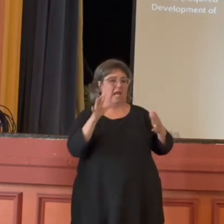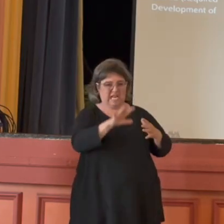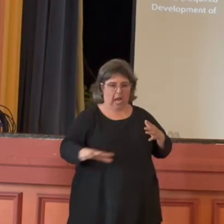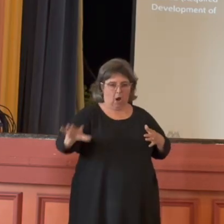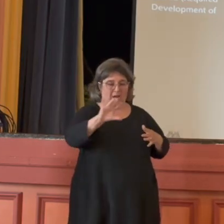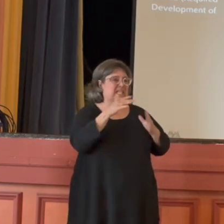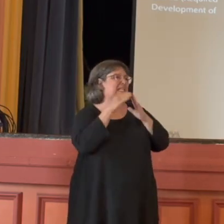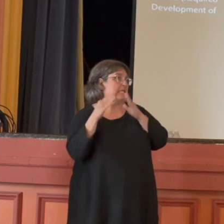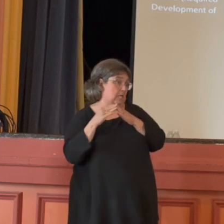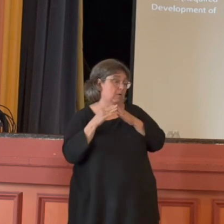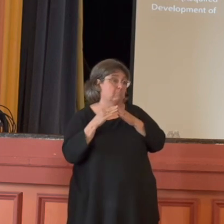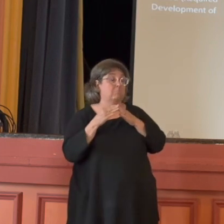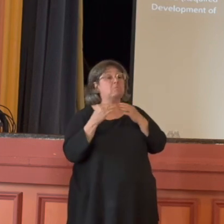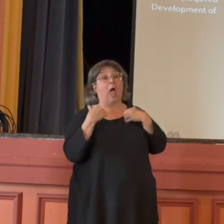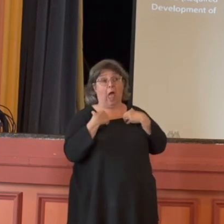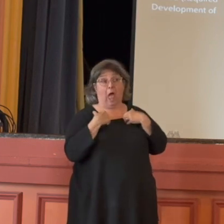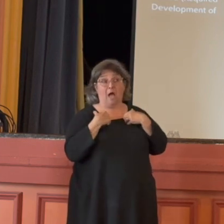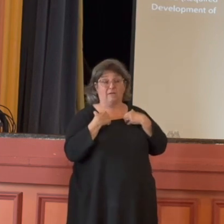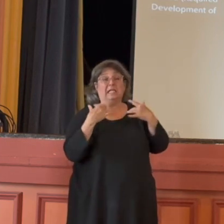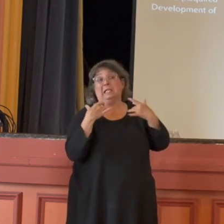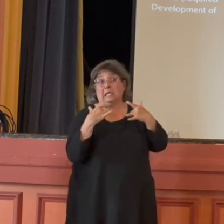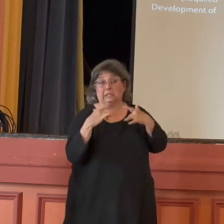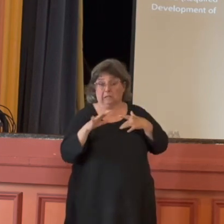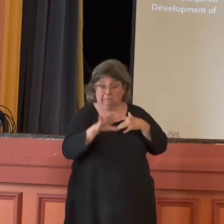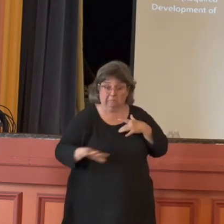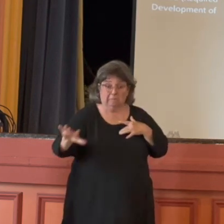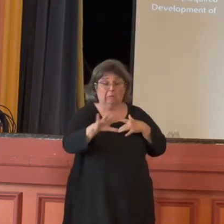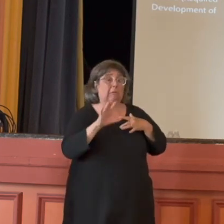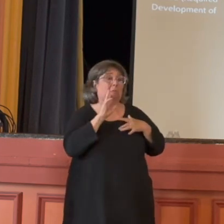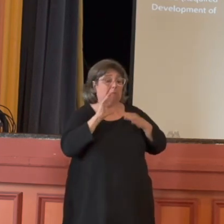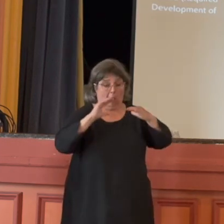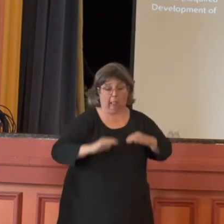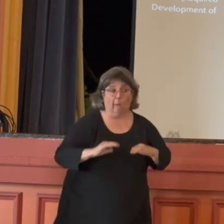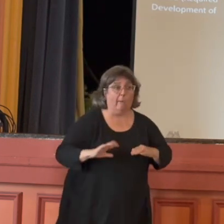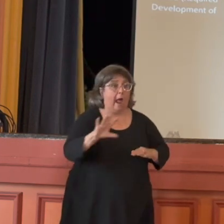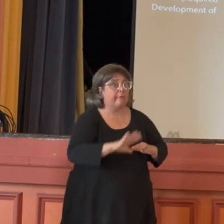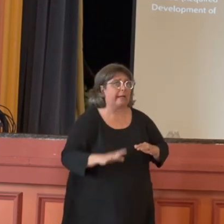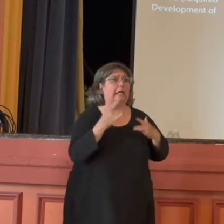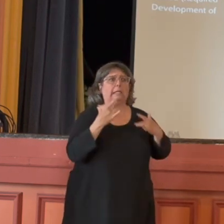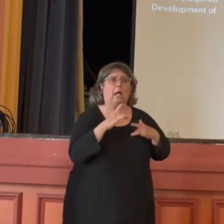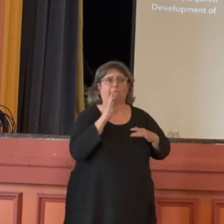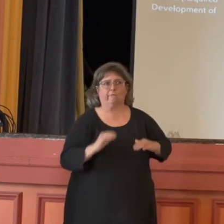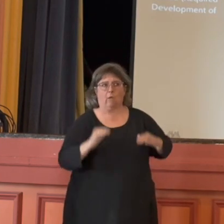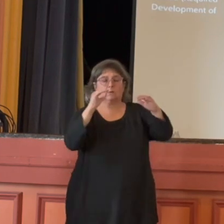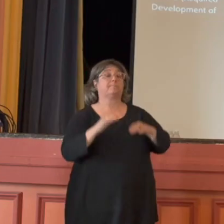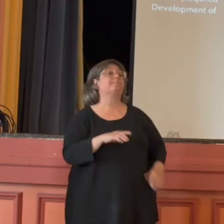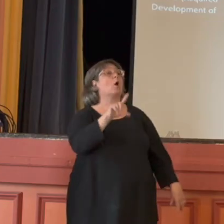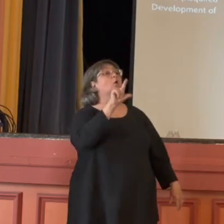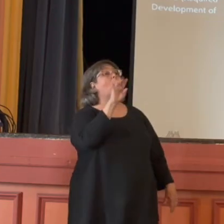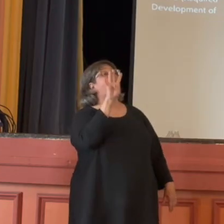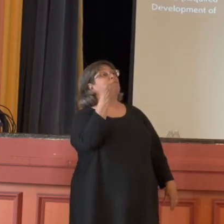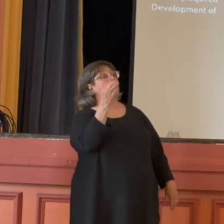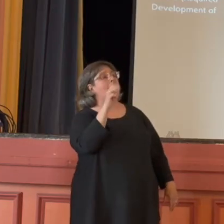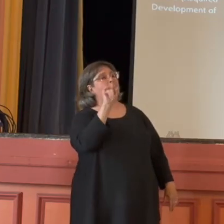areas within the city that have localized low spots as well. And so in 2014,